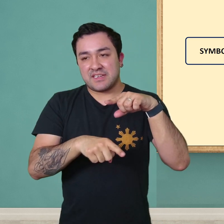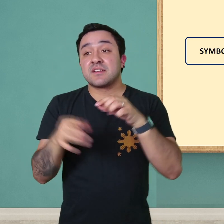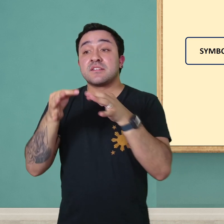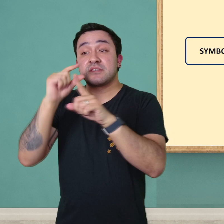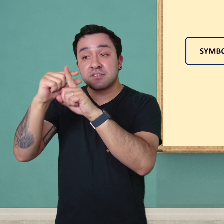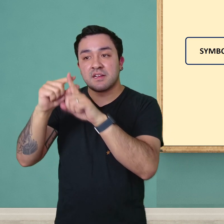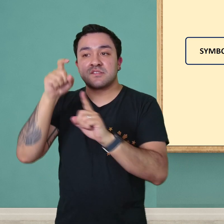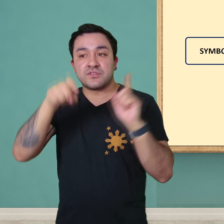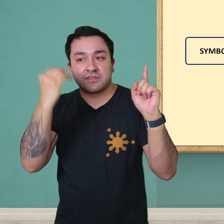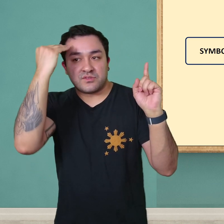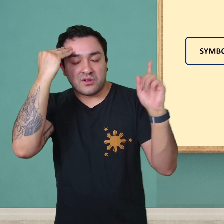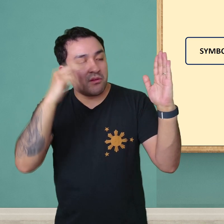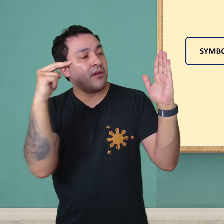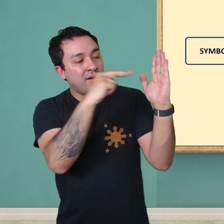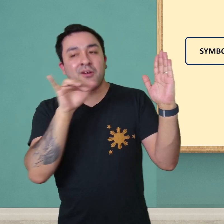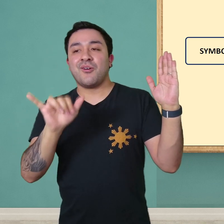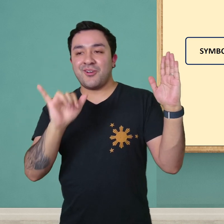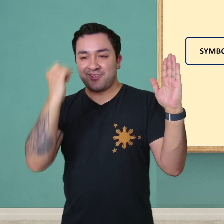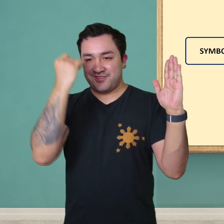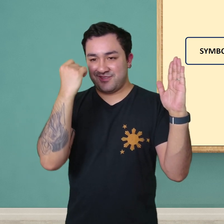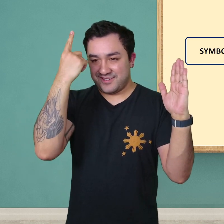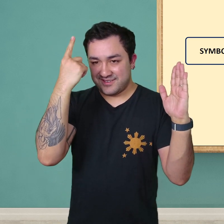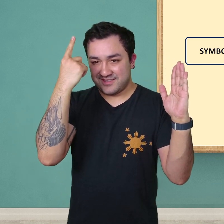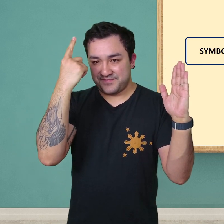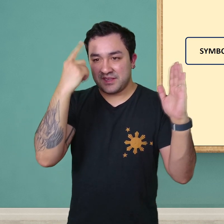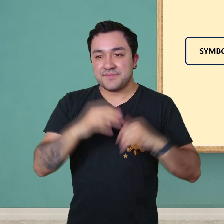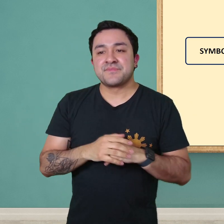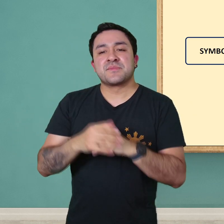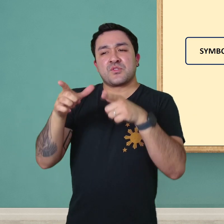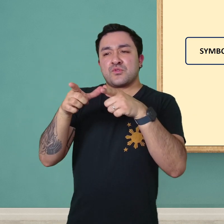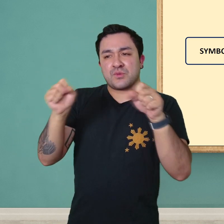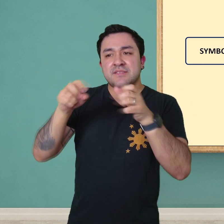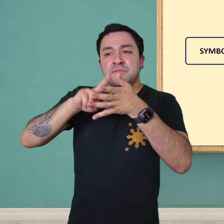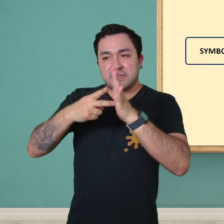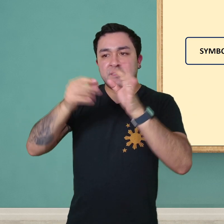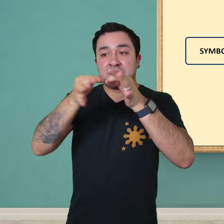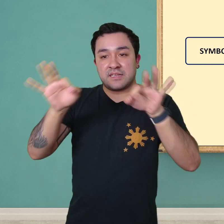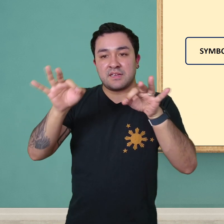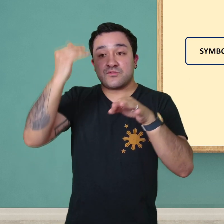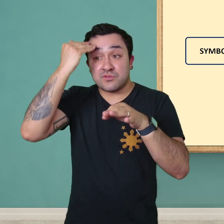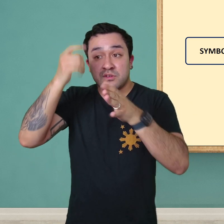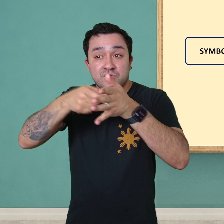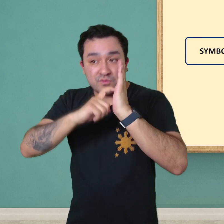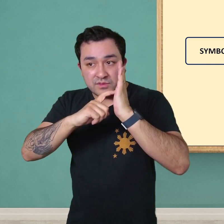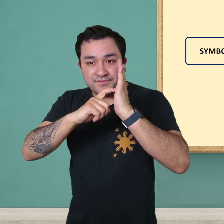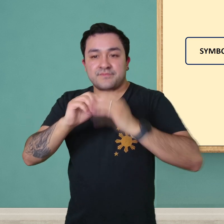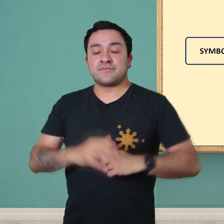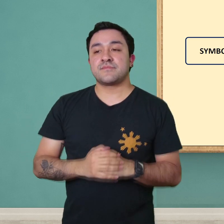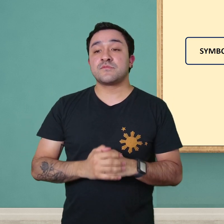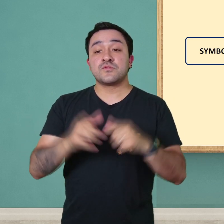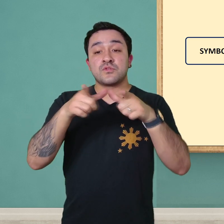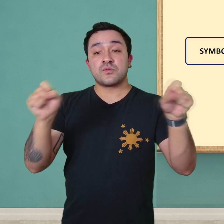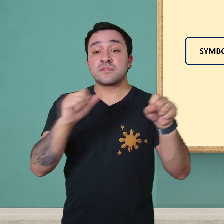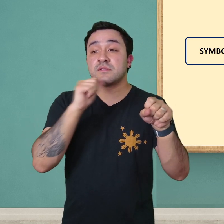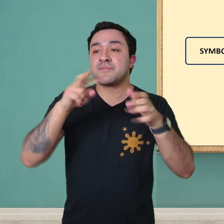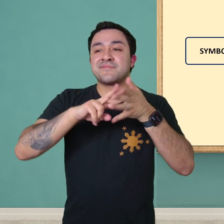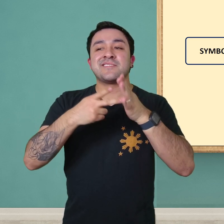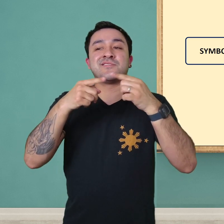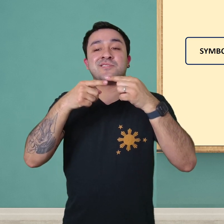You need to know Chinese to understand that this character means I, or me. Non-linguistic is the